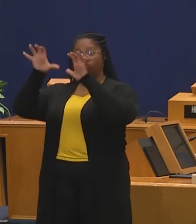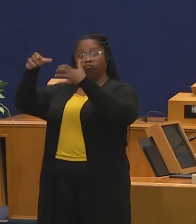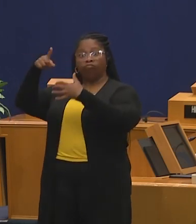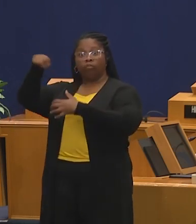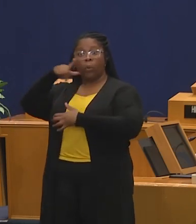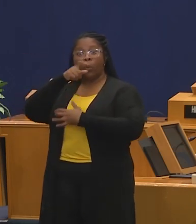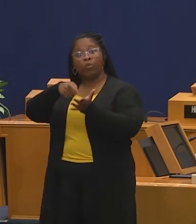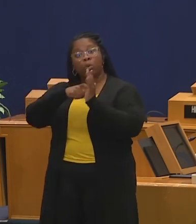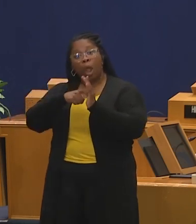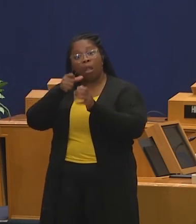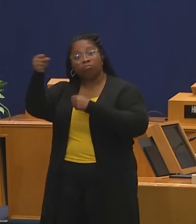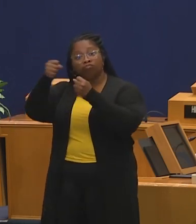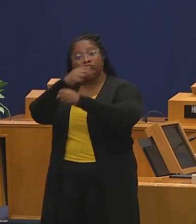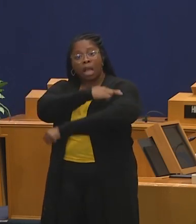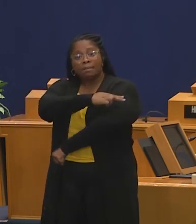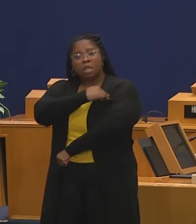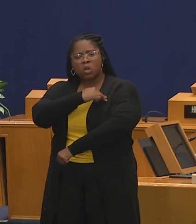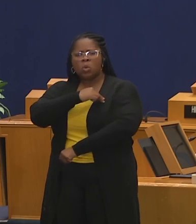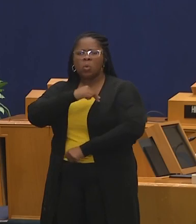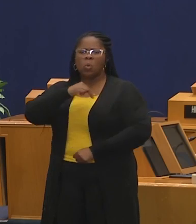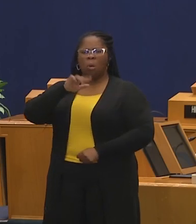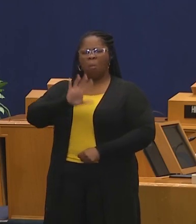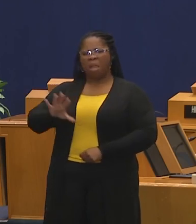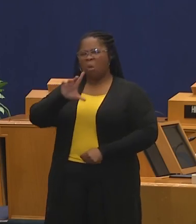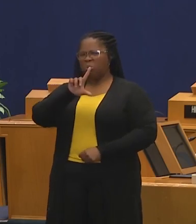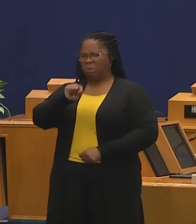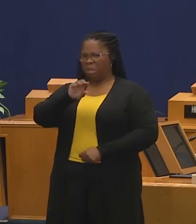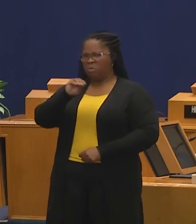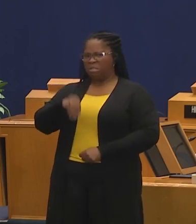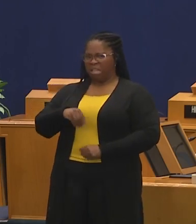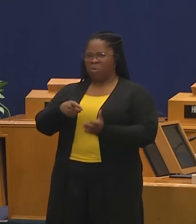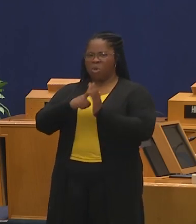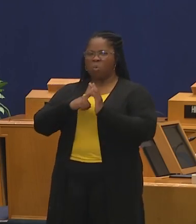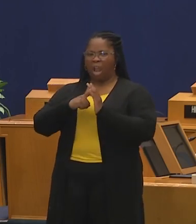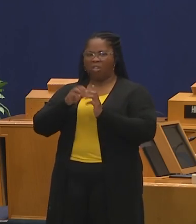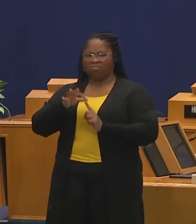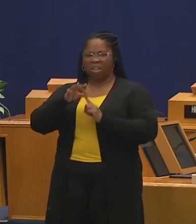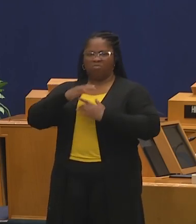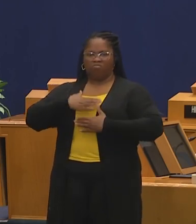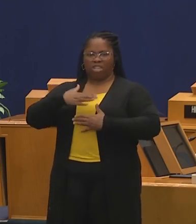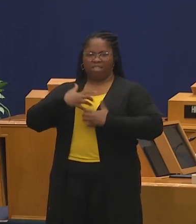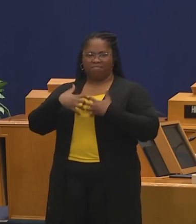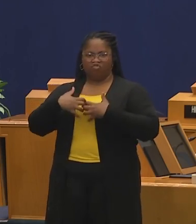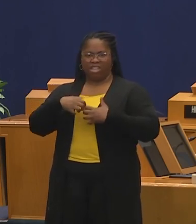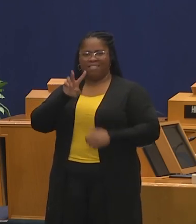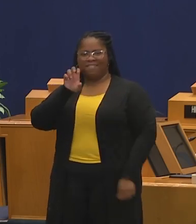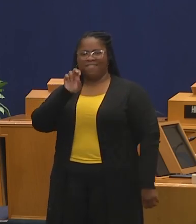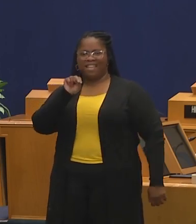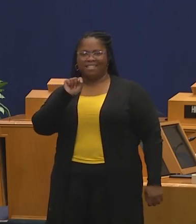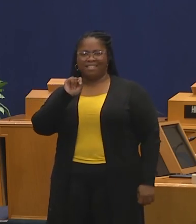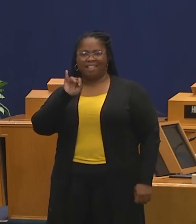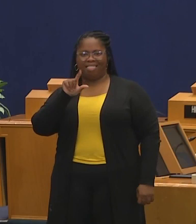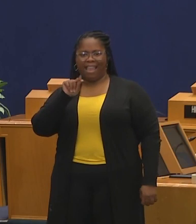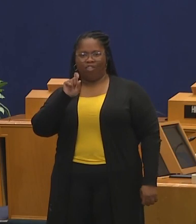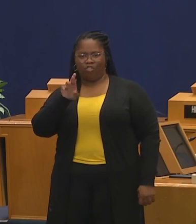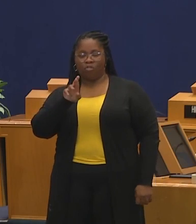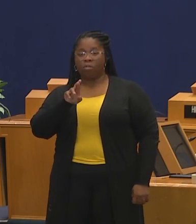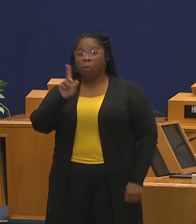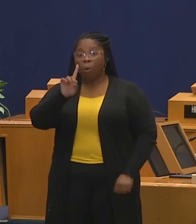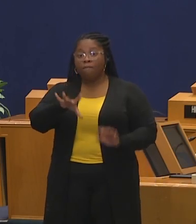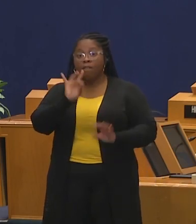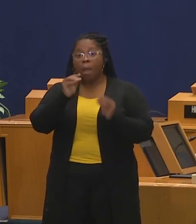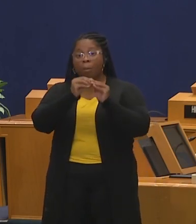require hospitalization at some point also required a ventilator. And you can see an updated report of LA County cases